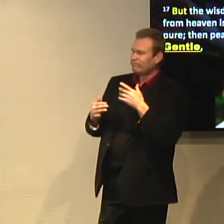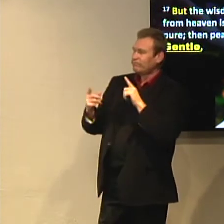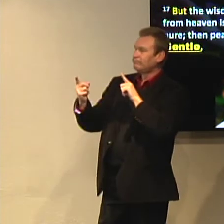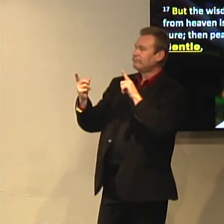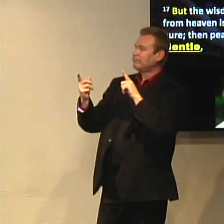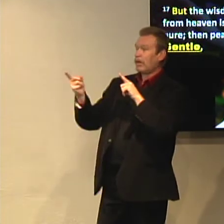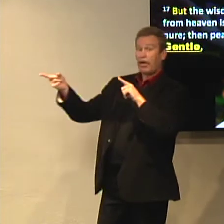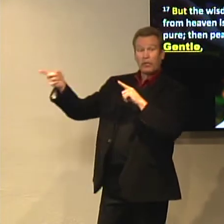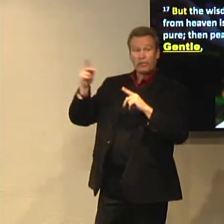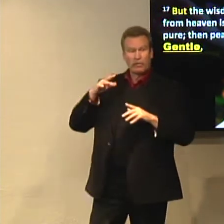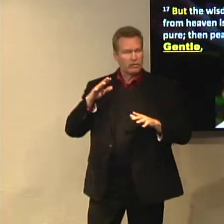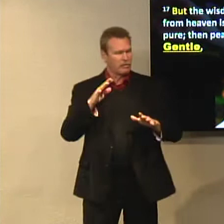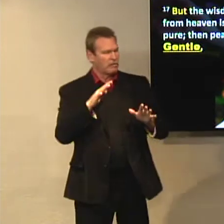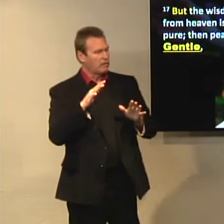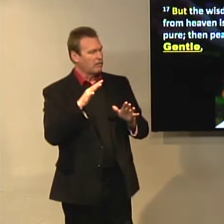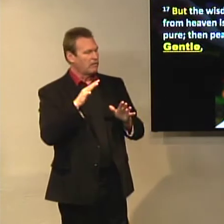calmness, meekness.